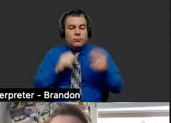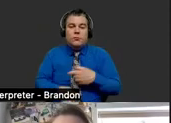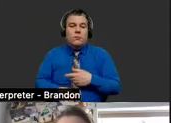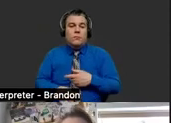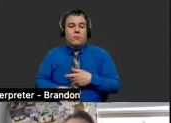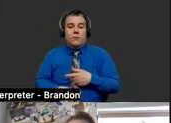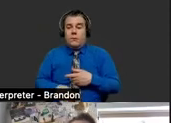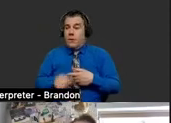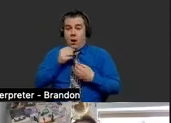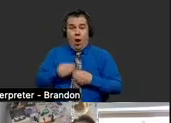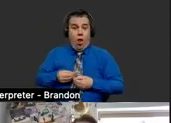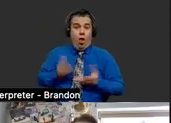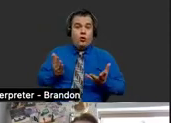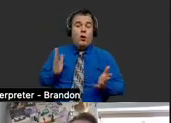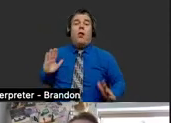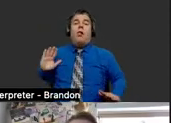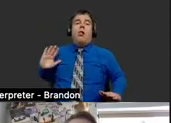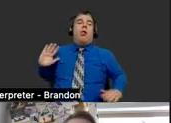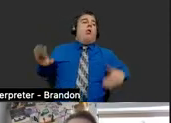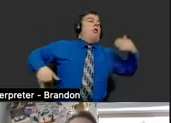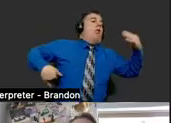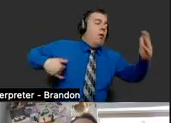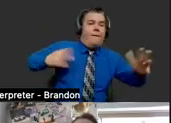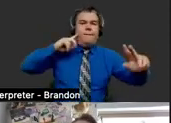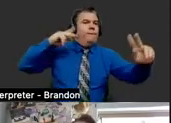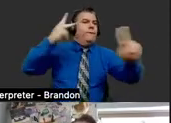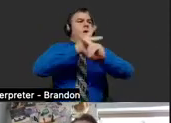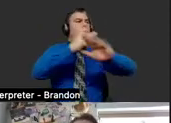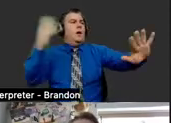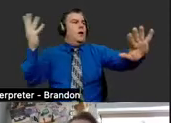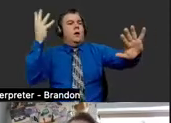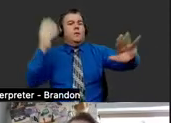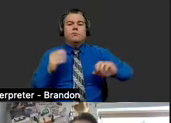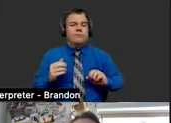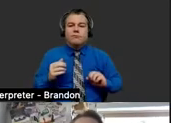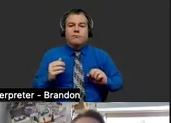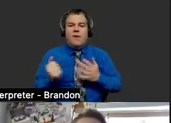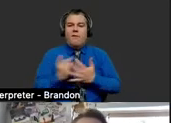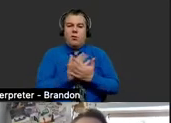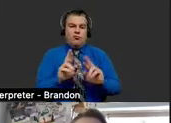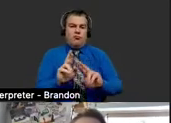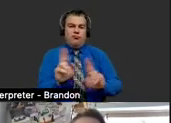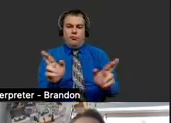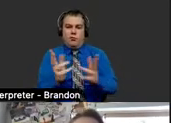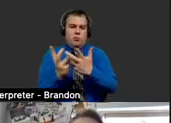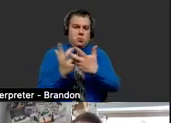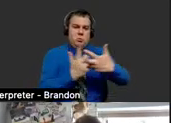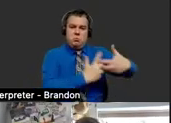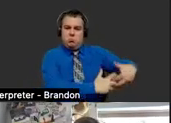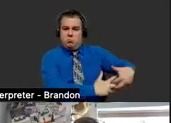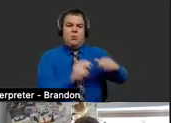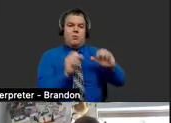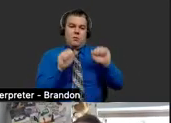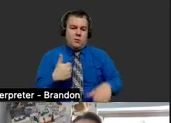to us and then say, we'll figure out something. They launched everything for us so that we can help